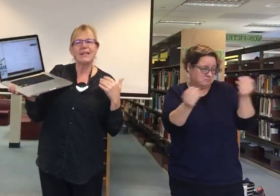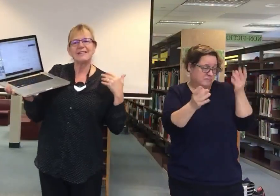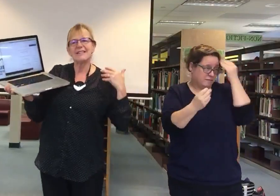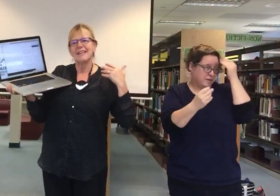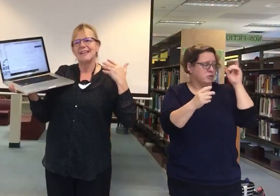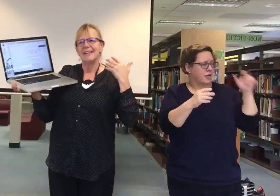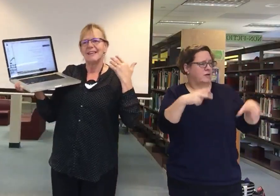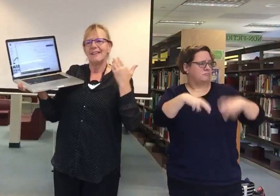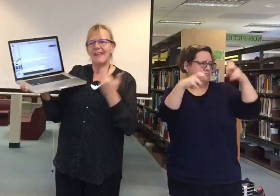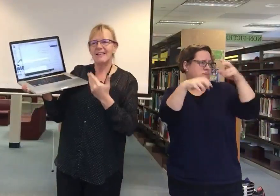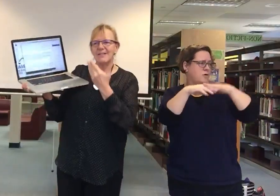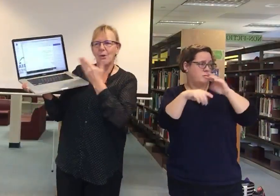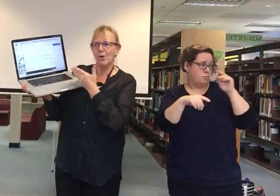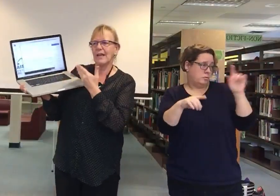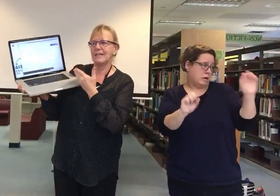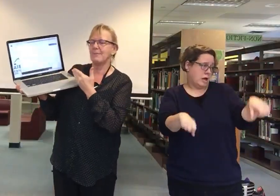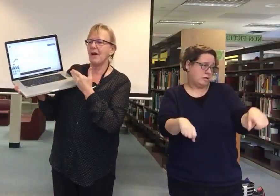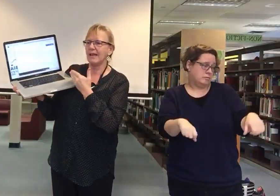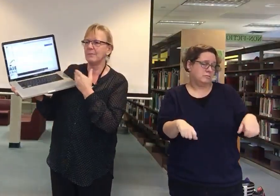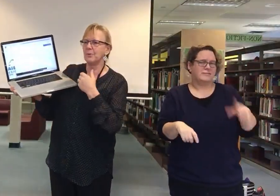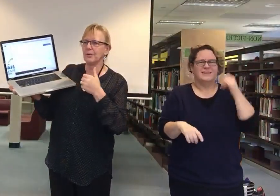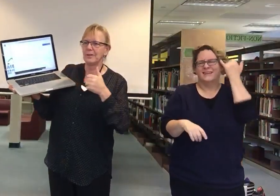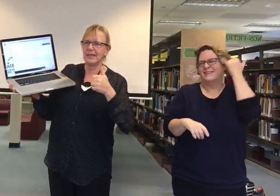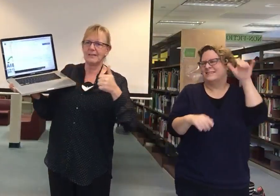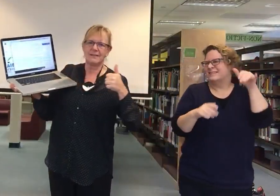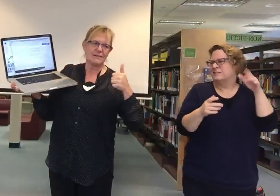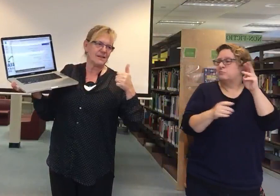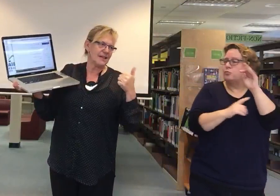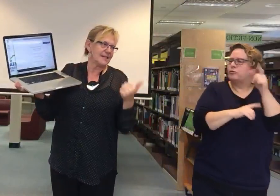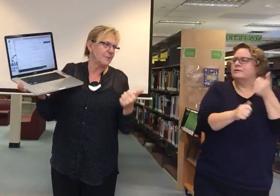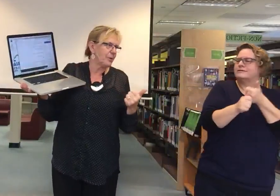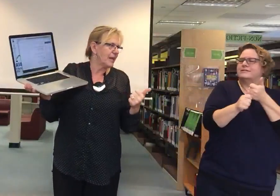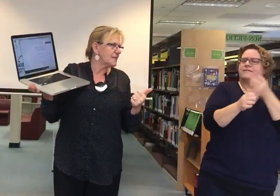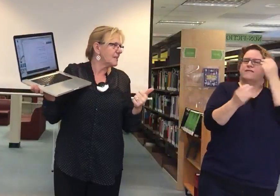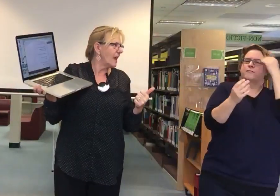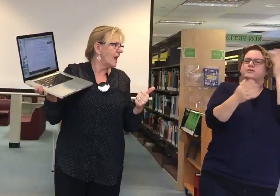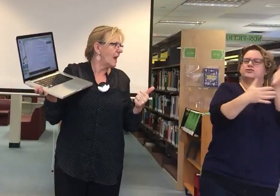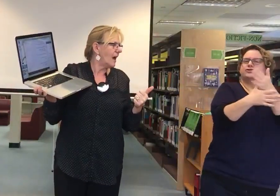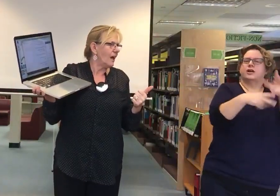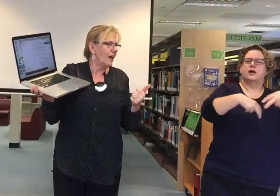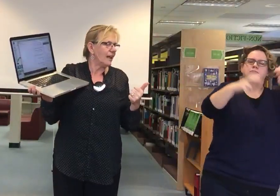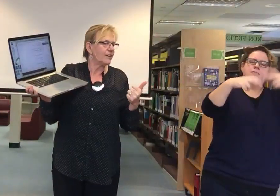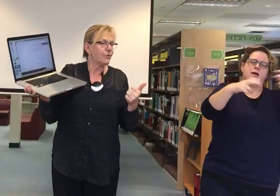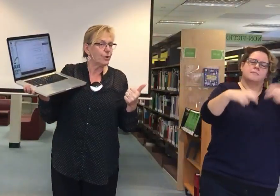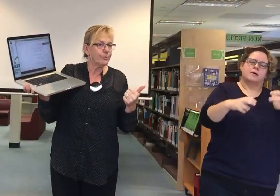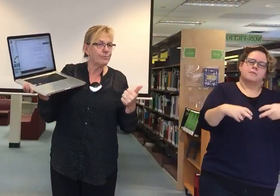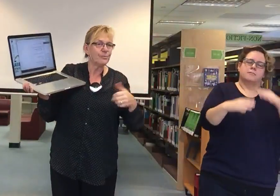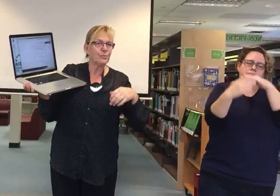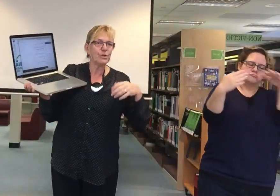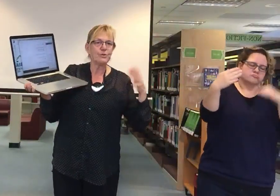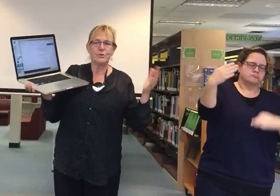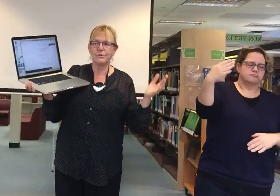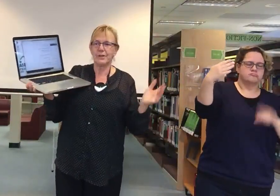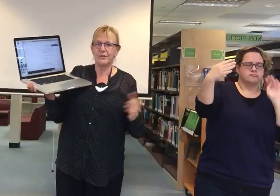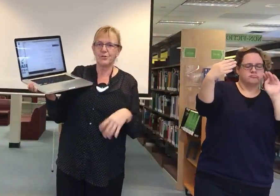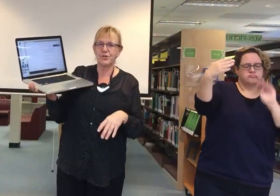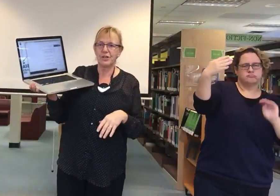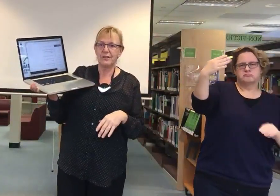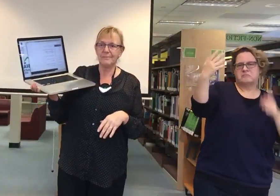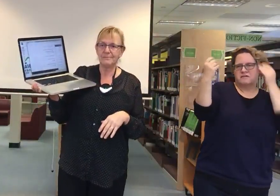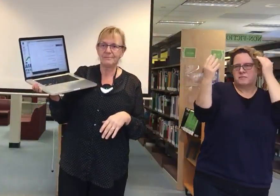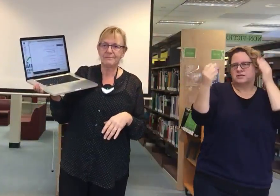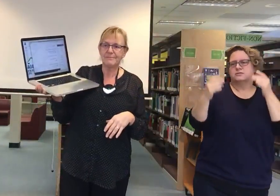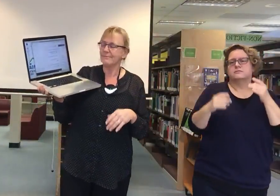And so that's the whole idea behind the Moodle. Is it a place like a forum where we're there